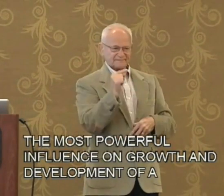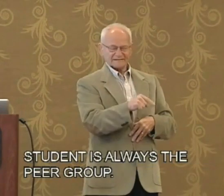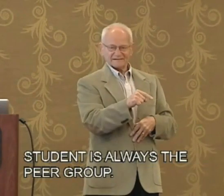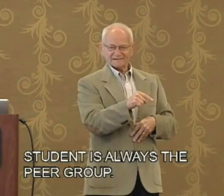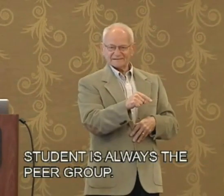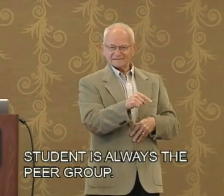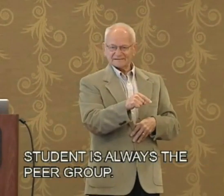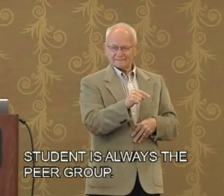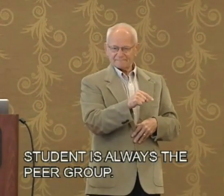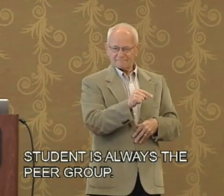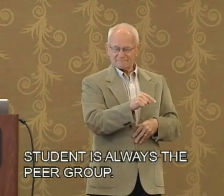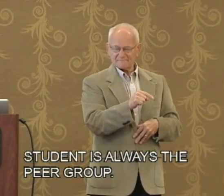peer group.